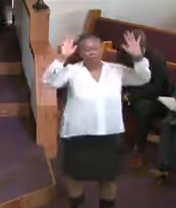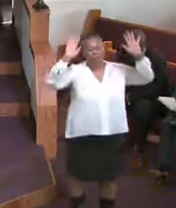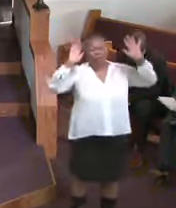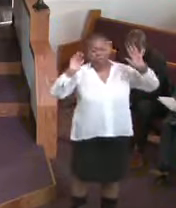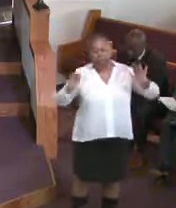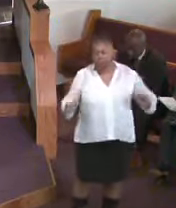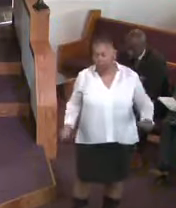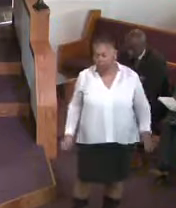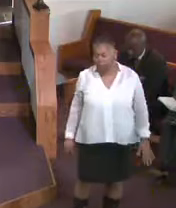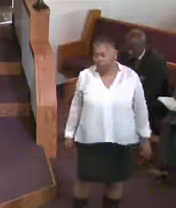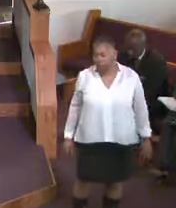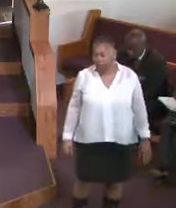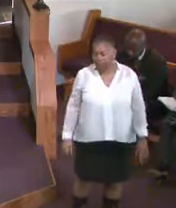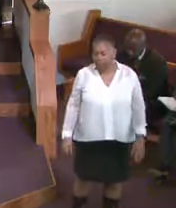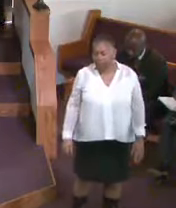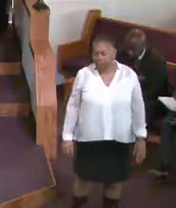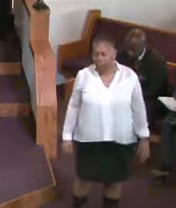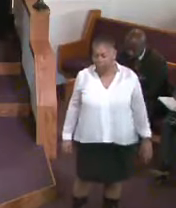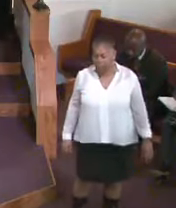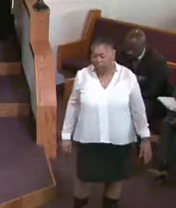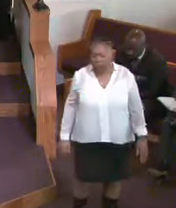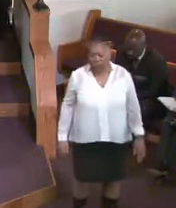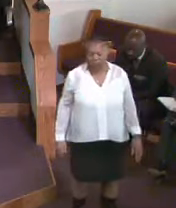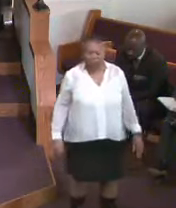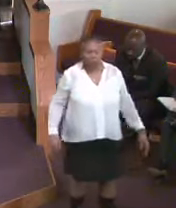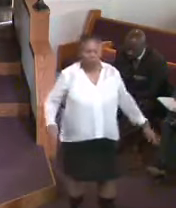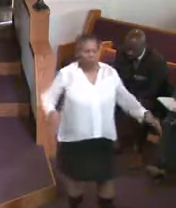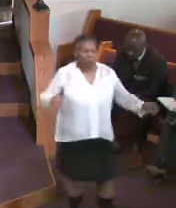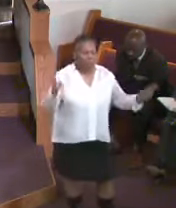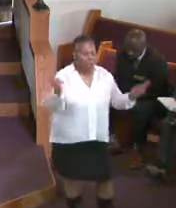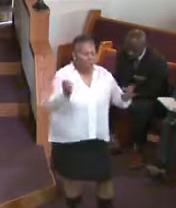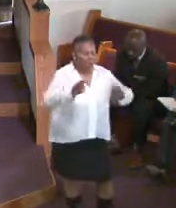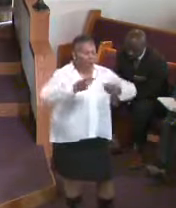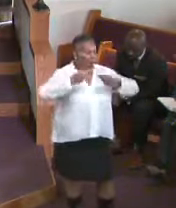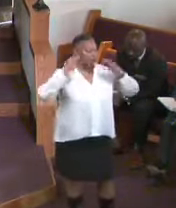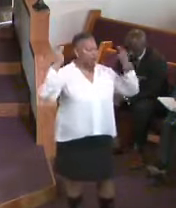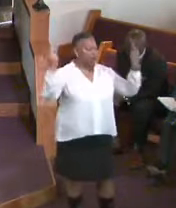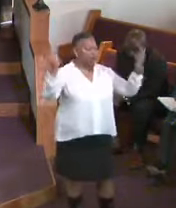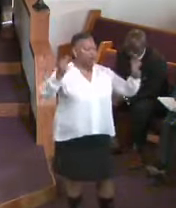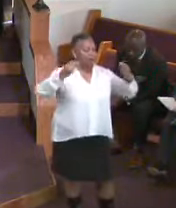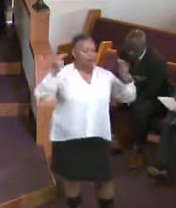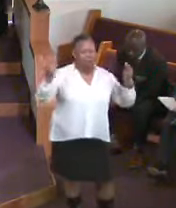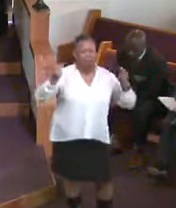wonderful. Come on, from the top again. Hallelujah.